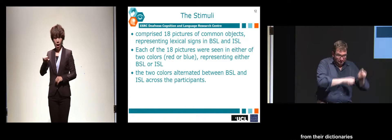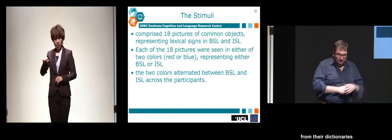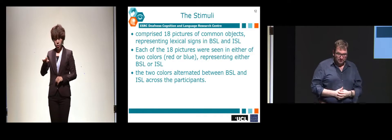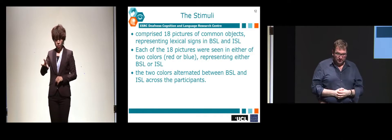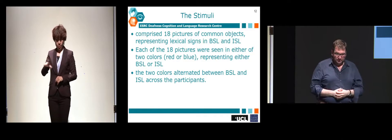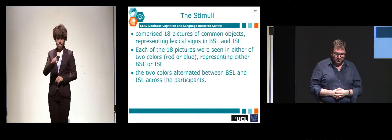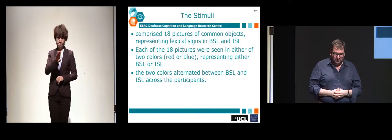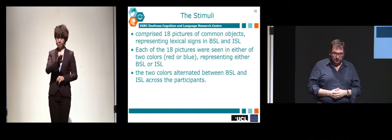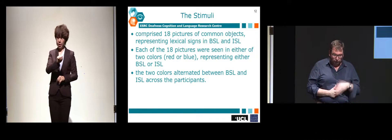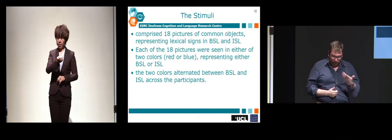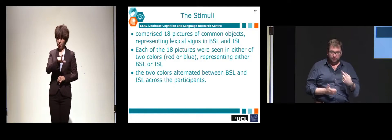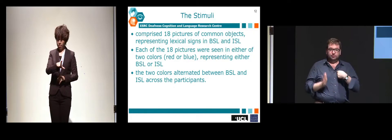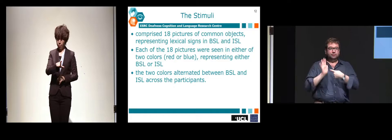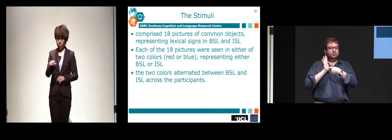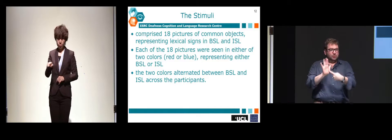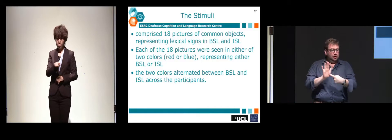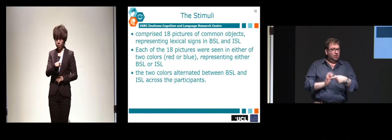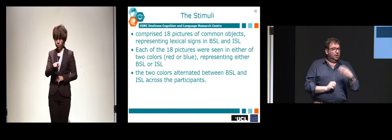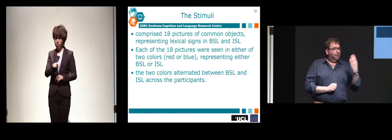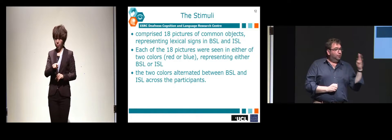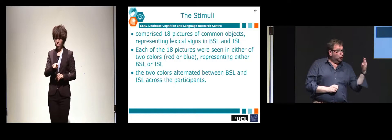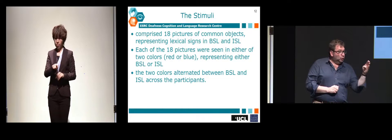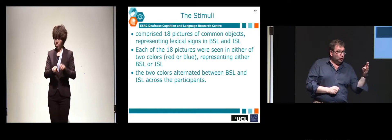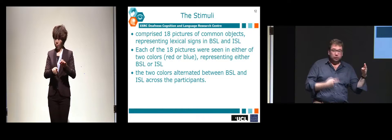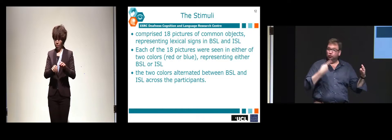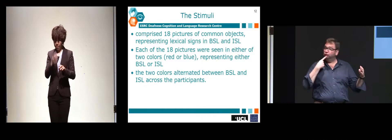the pictures of the objects I had.